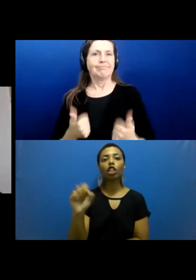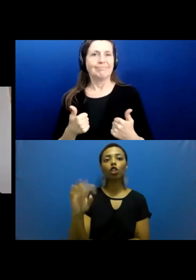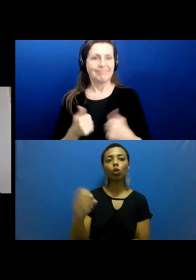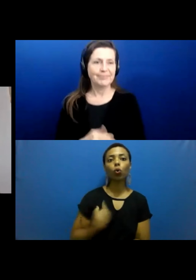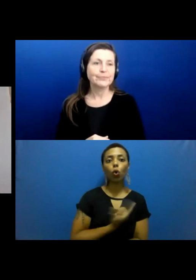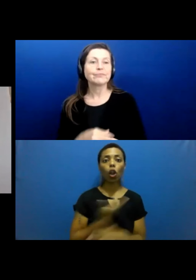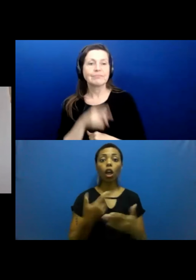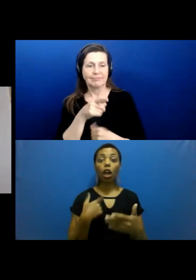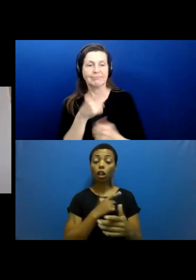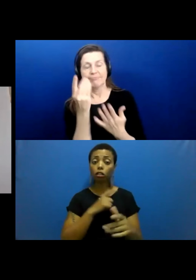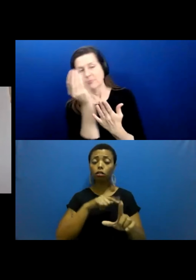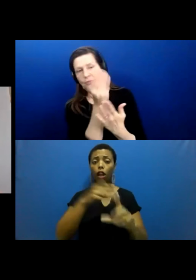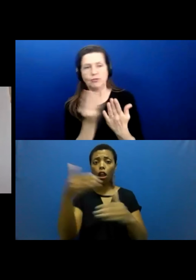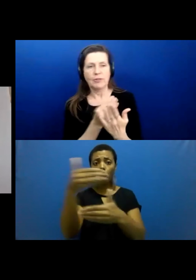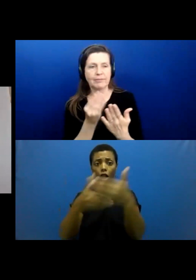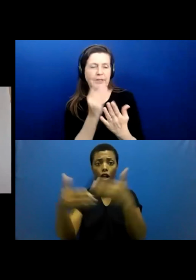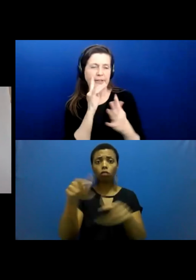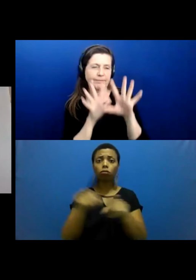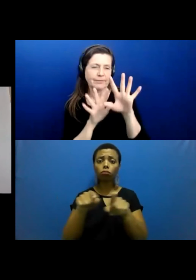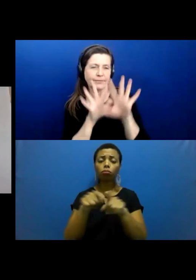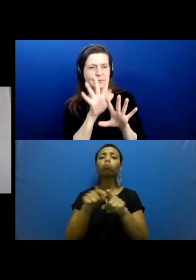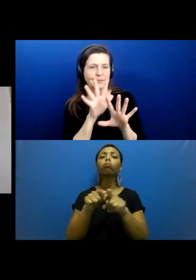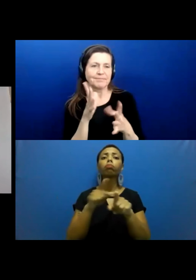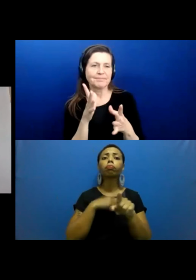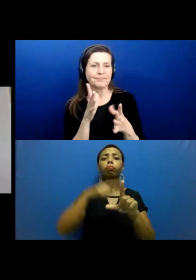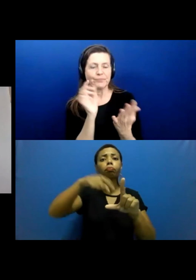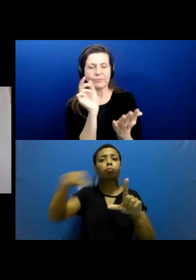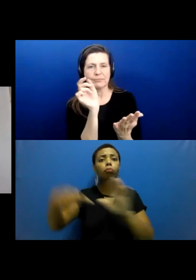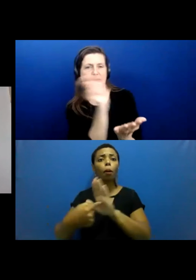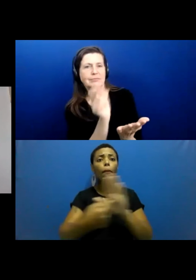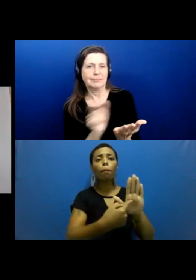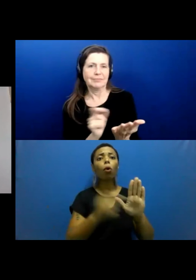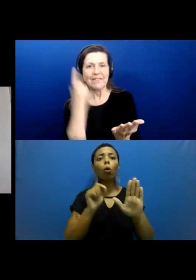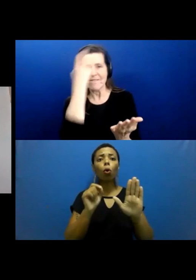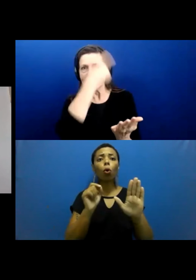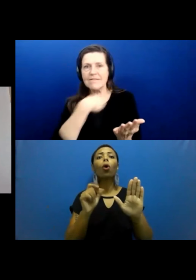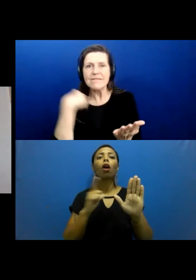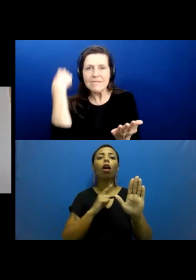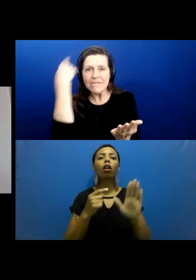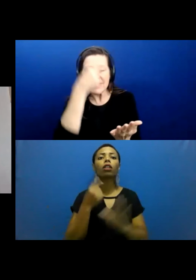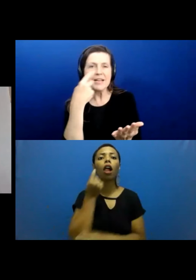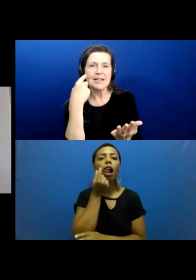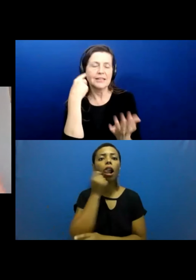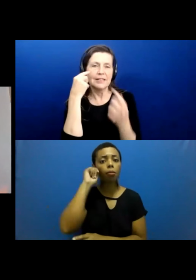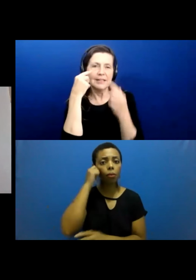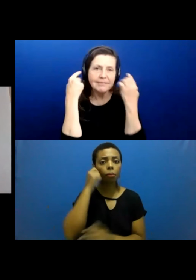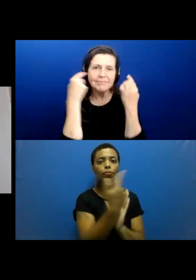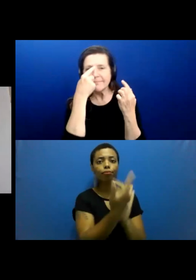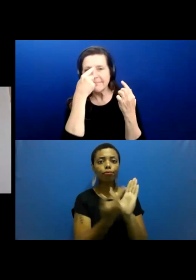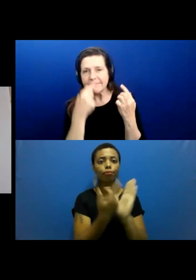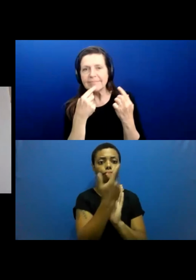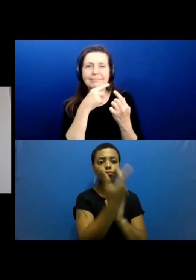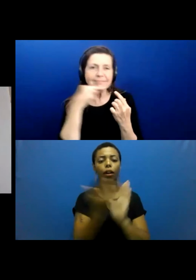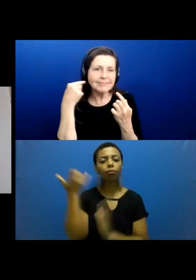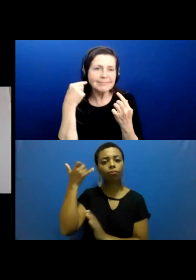slide is an abstract black pencil drawing of a face with some glasses. There is also the